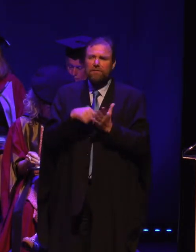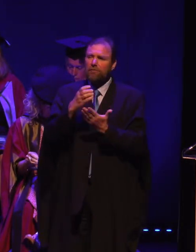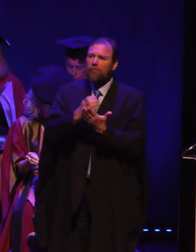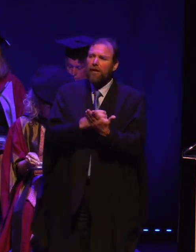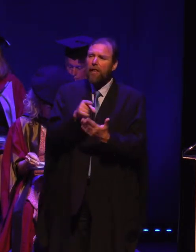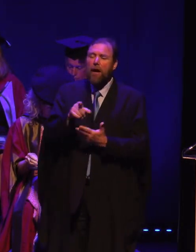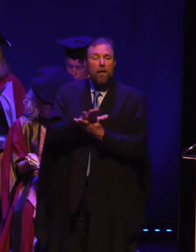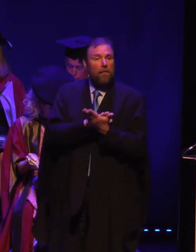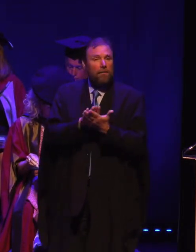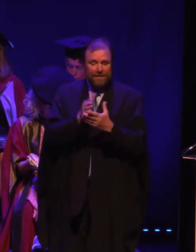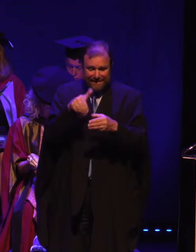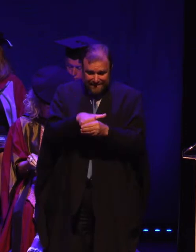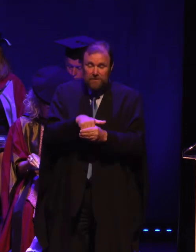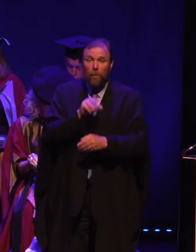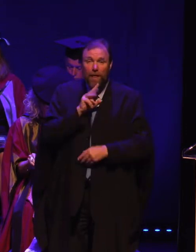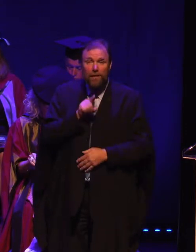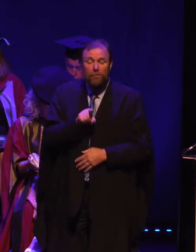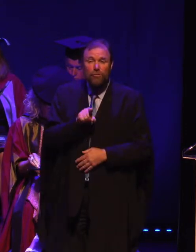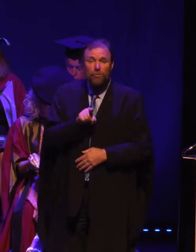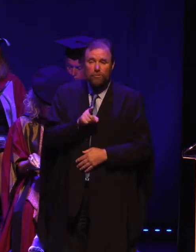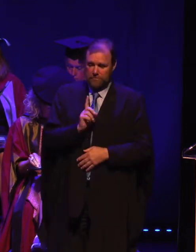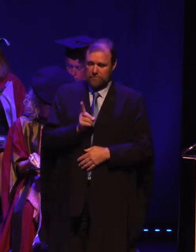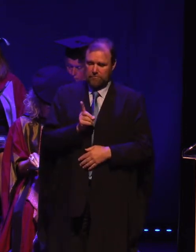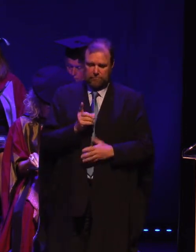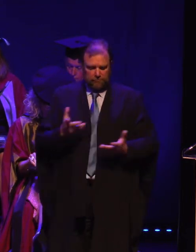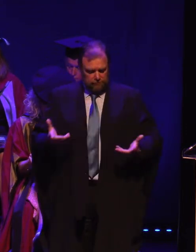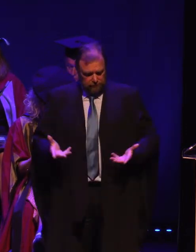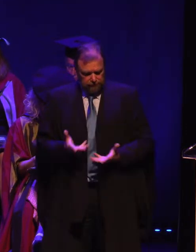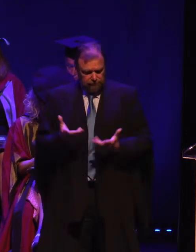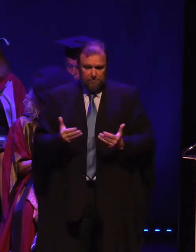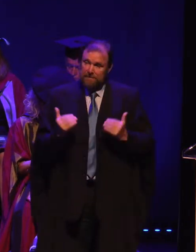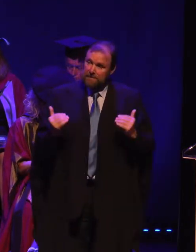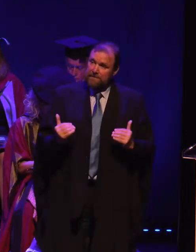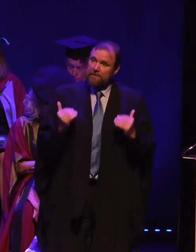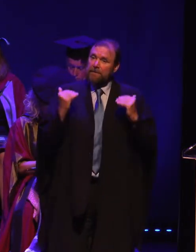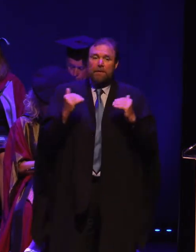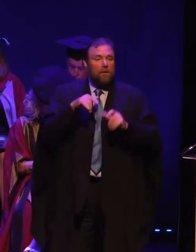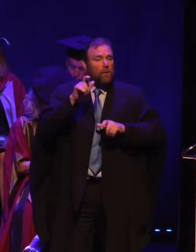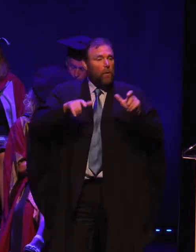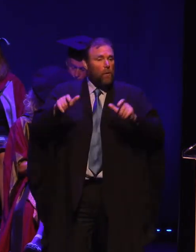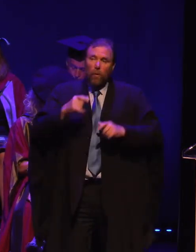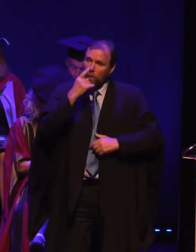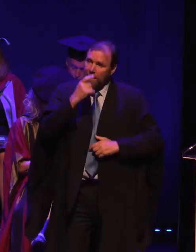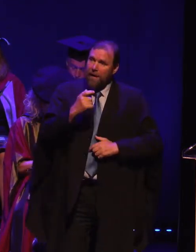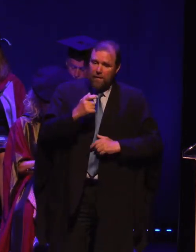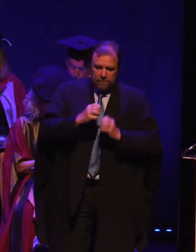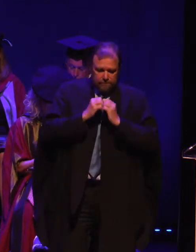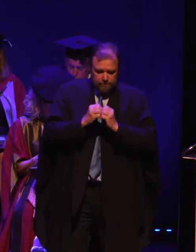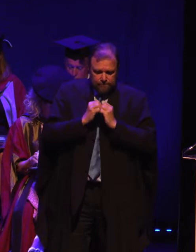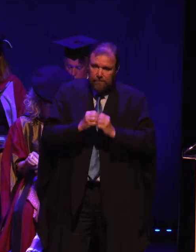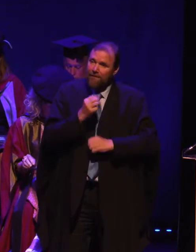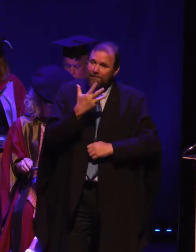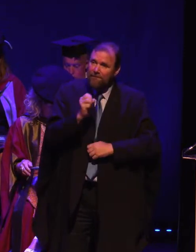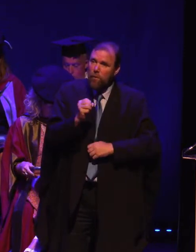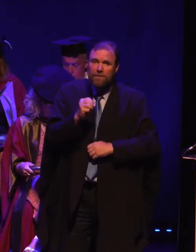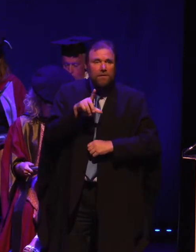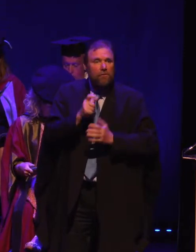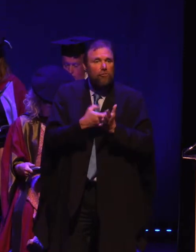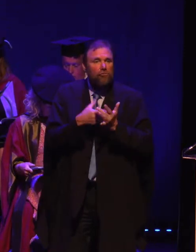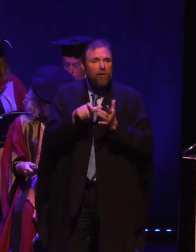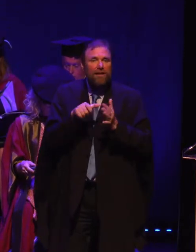a significant increase in the proportion of students studying 40 credits through the medium of